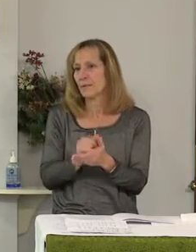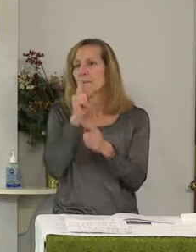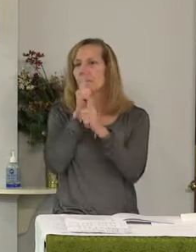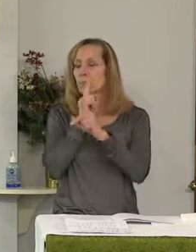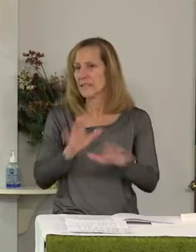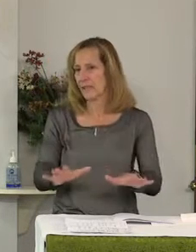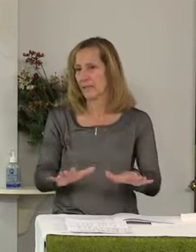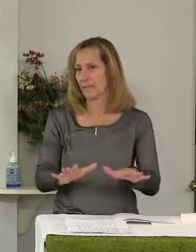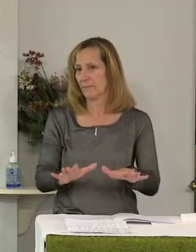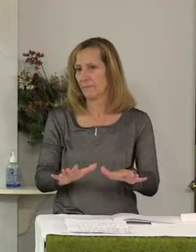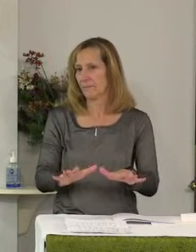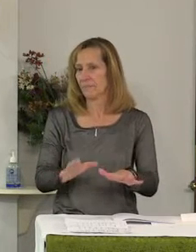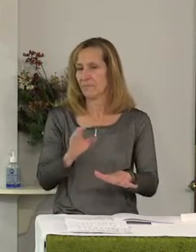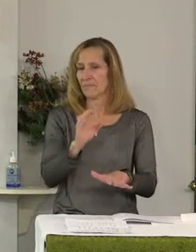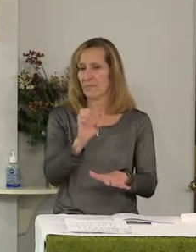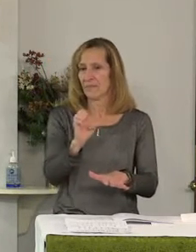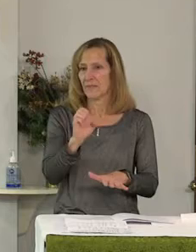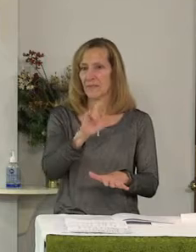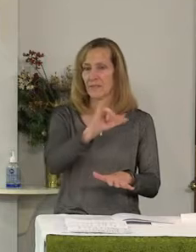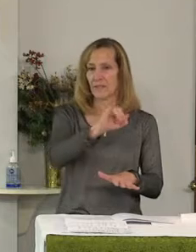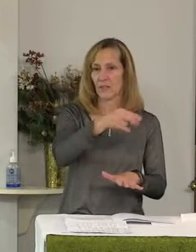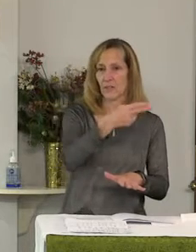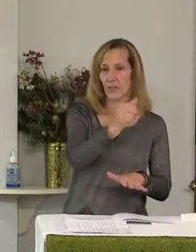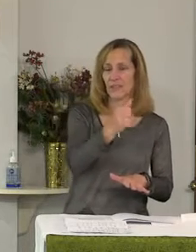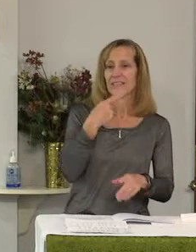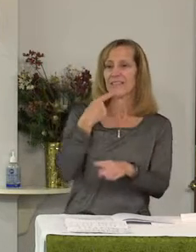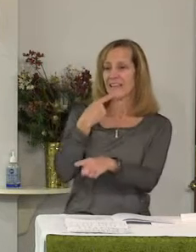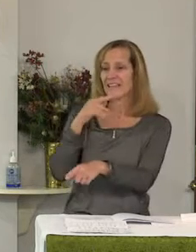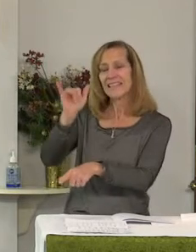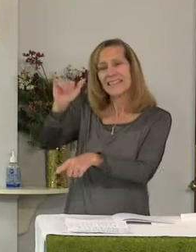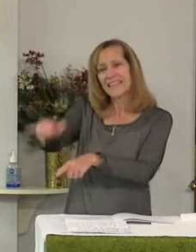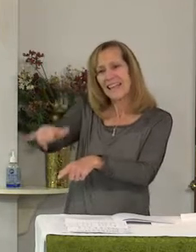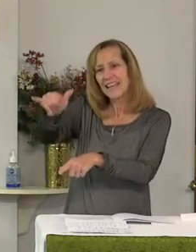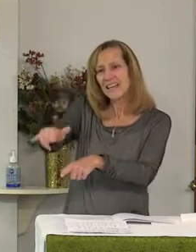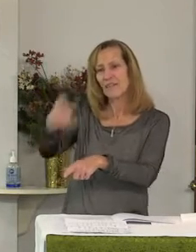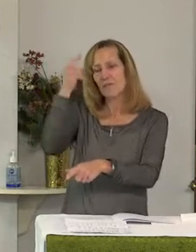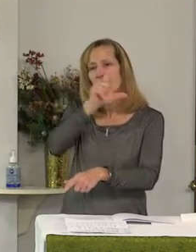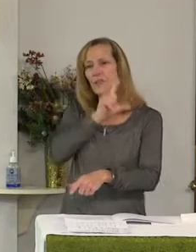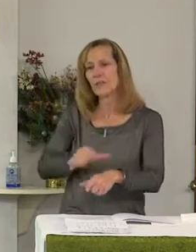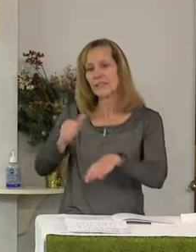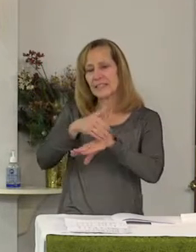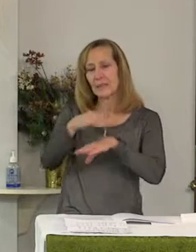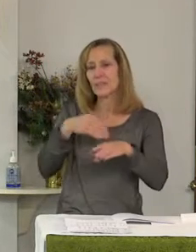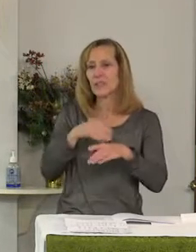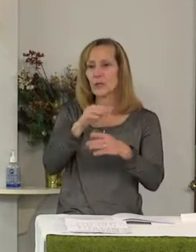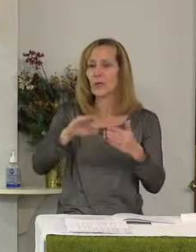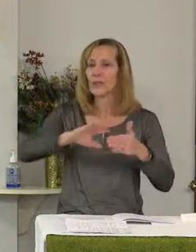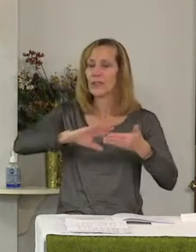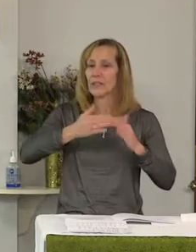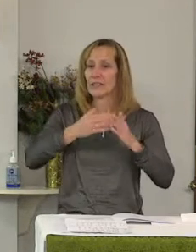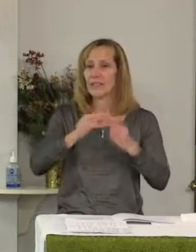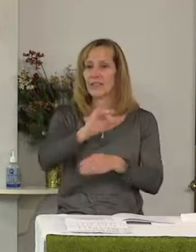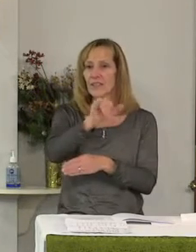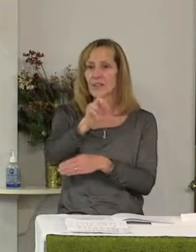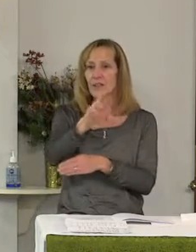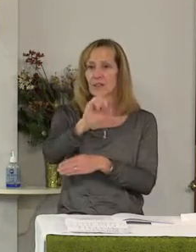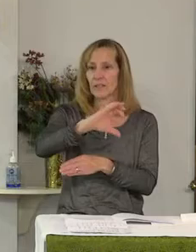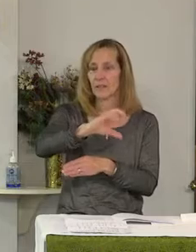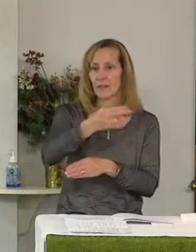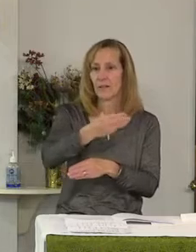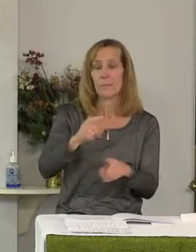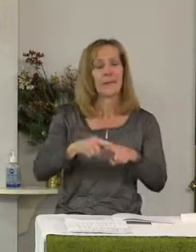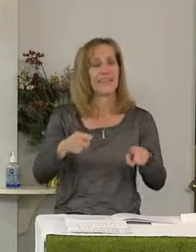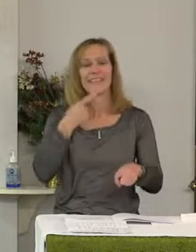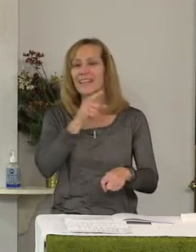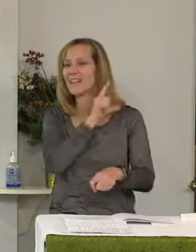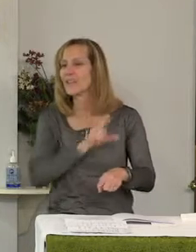silent." Elijah said to him, "Elisha, stay here, for the Lord has sent me to Jericho." But he said, "As